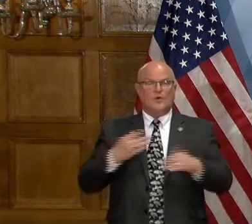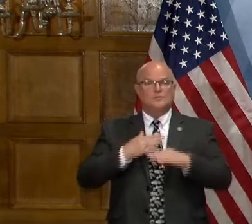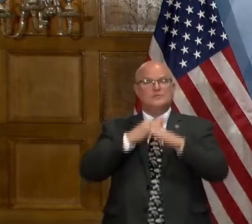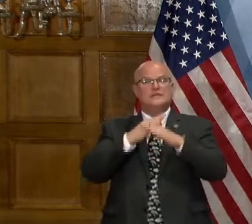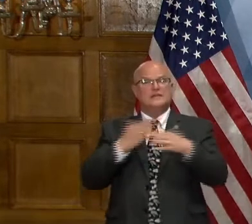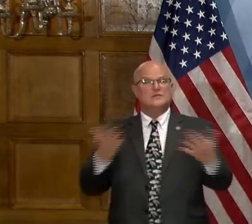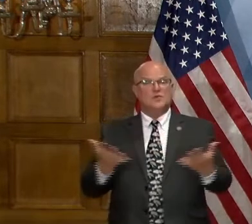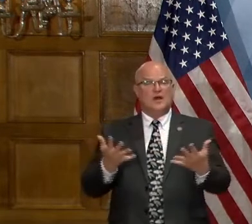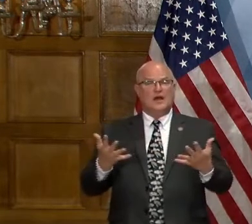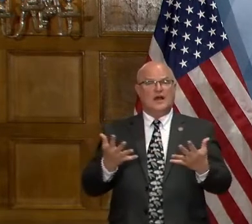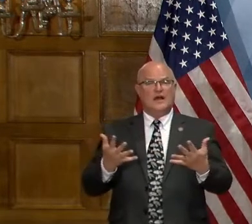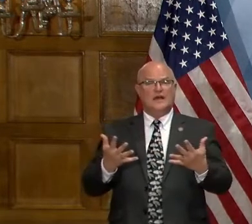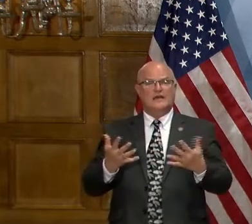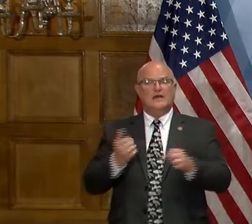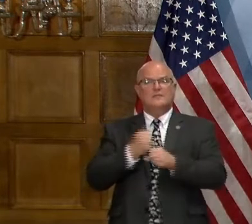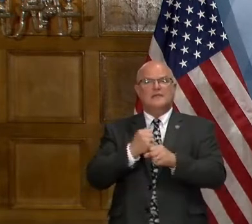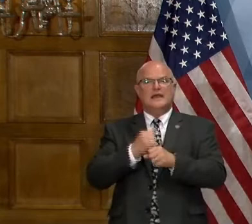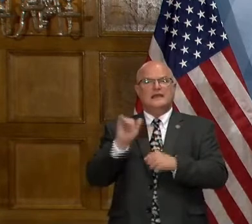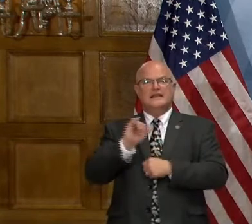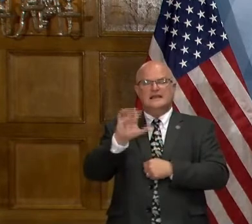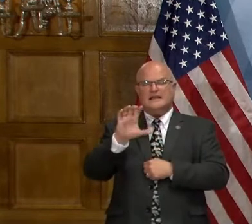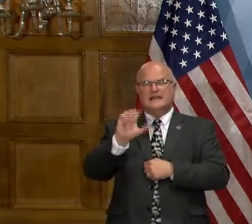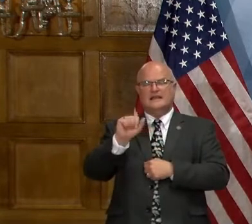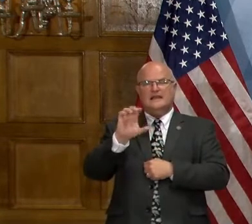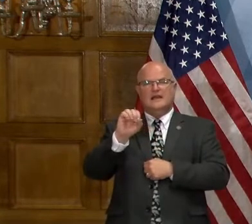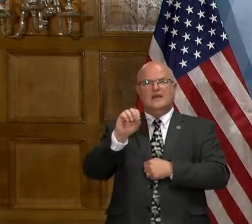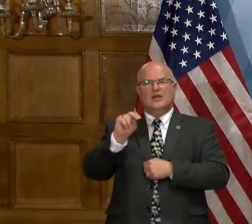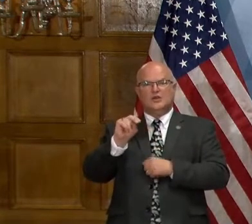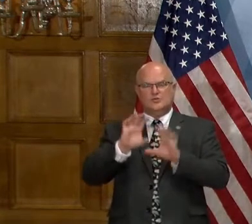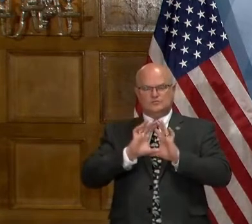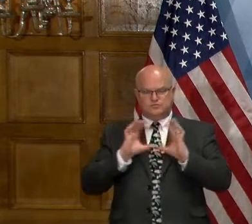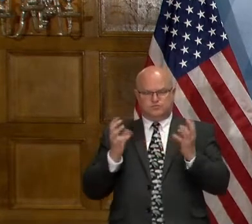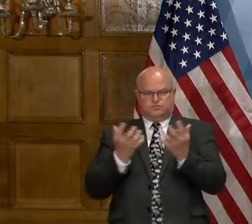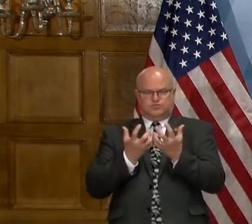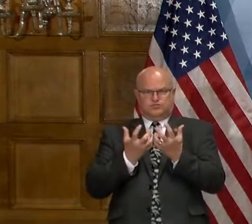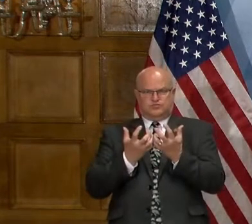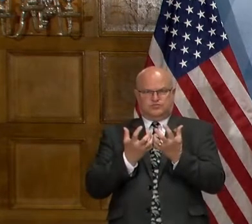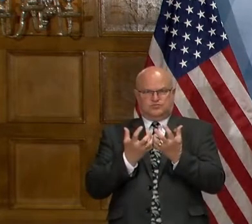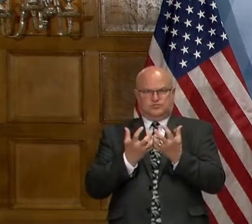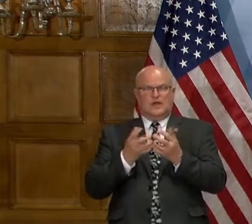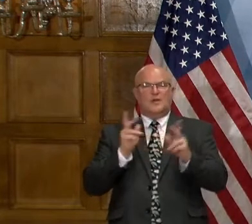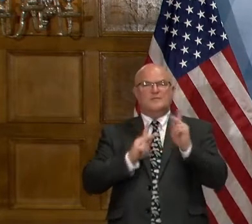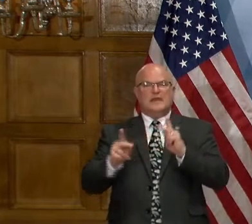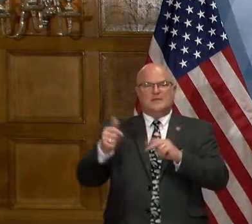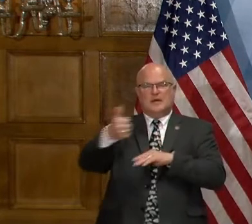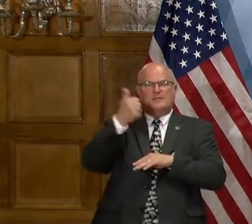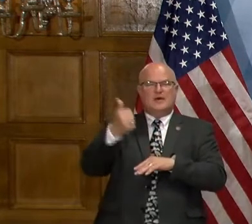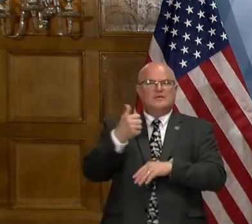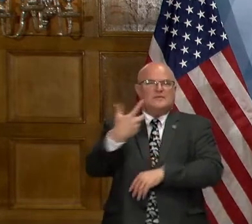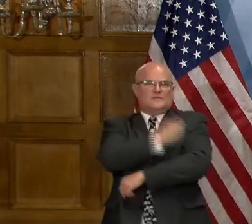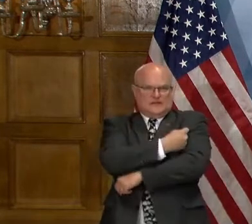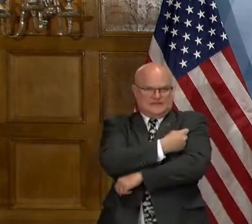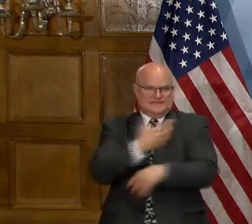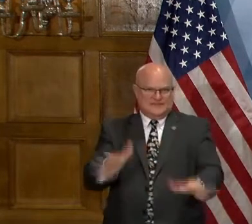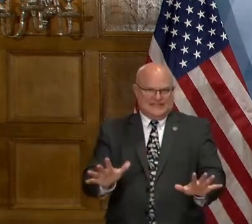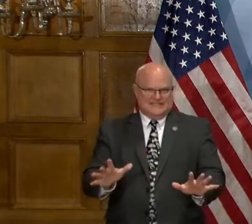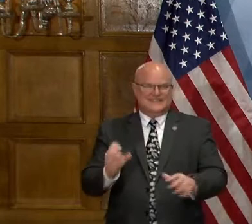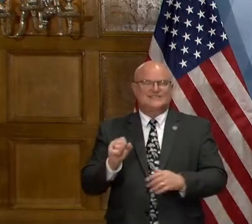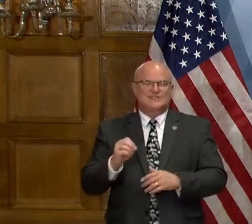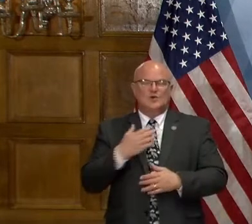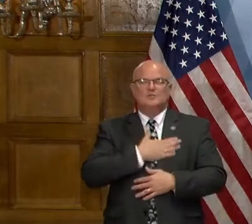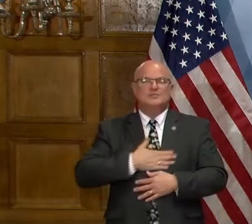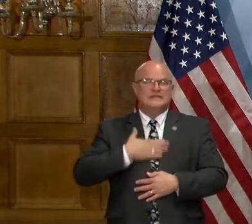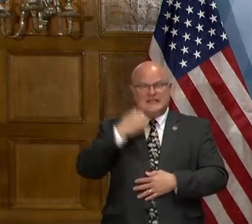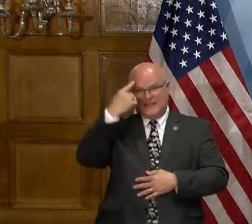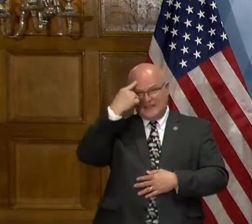them is to form a cocoon around them by adults and adolescents receiving the vaccine. So again, please consider this